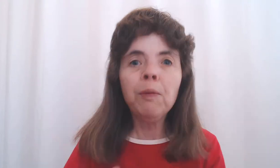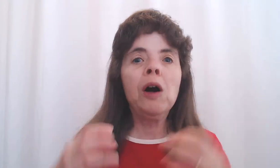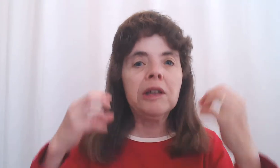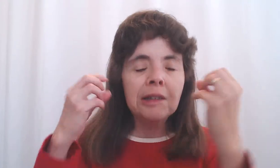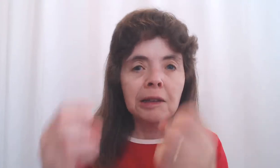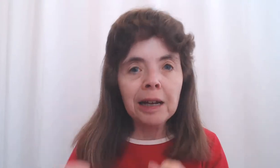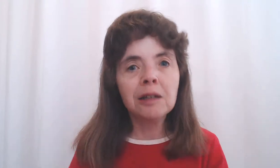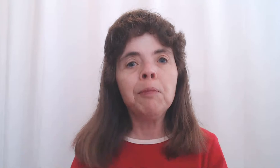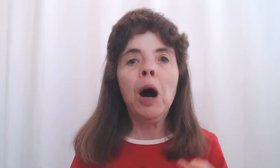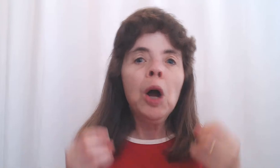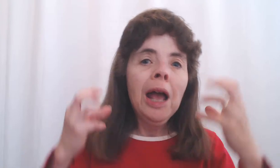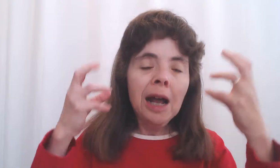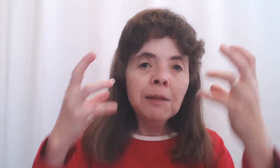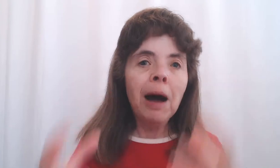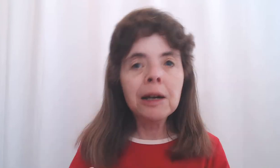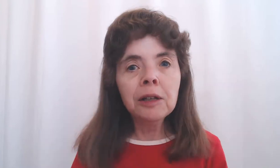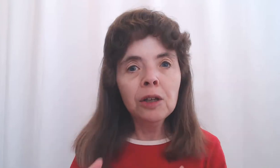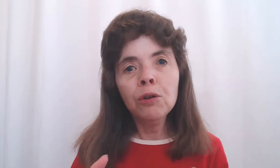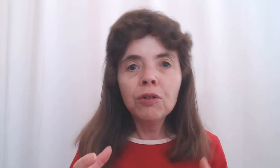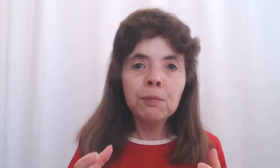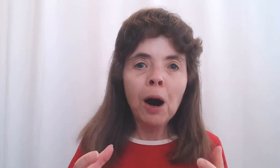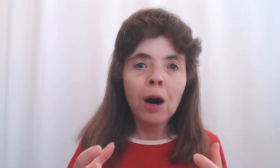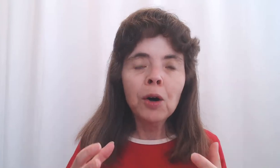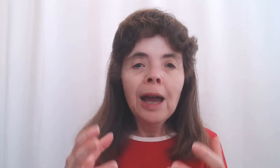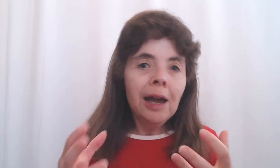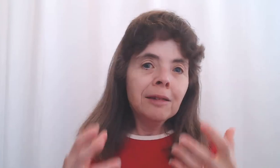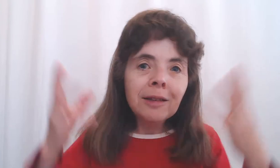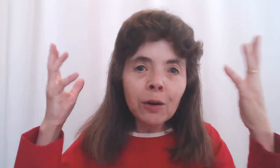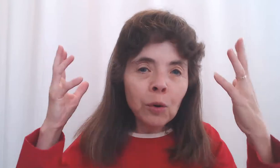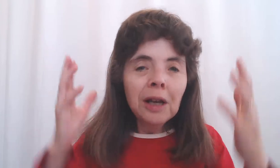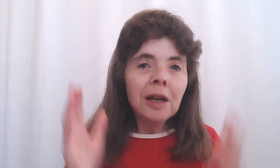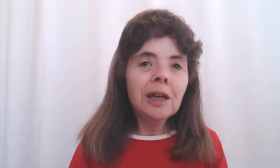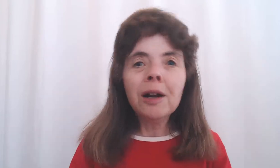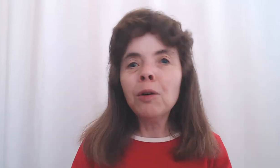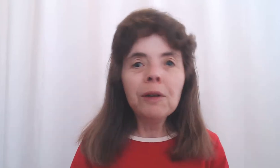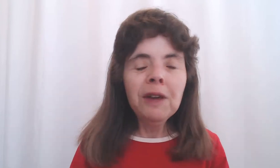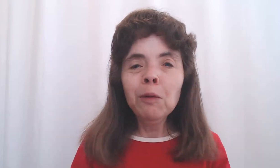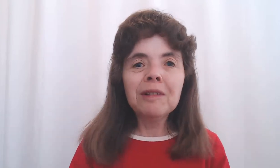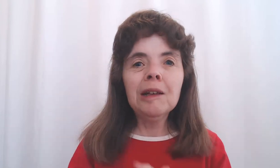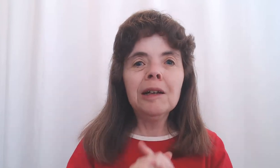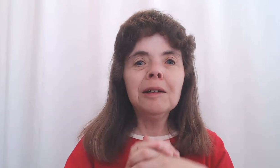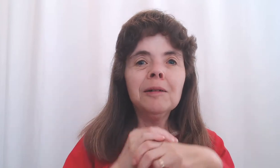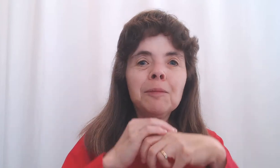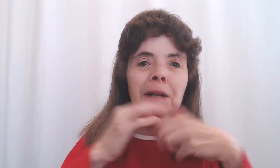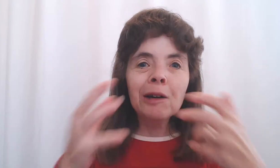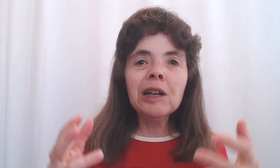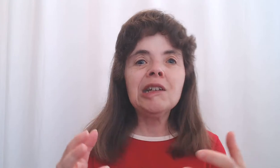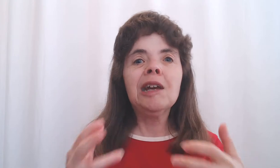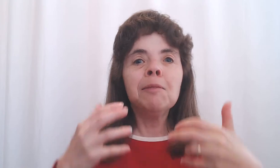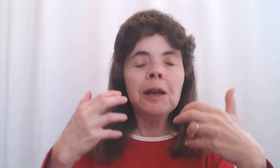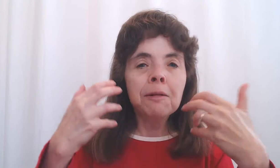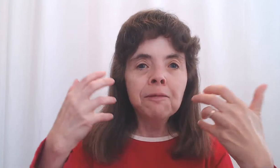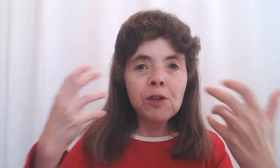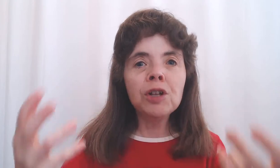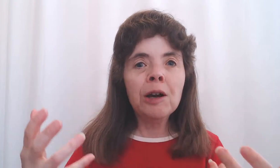Paul, he selected Paul, and he mightily used Paul. And so, you know, if he was appearing to him in a visionary